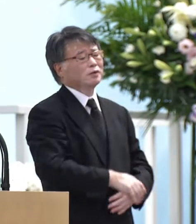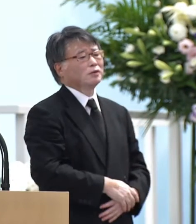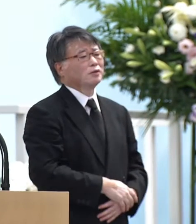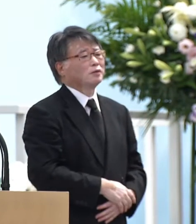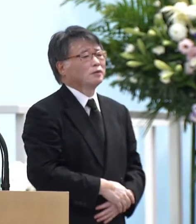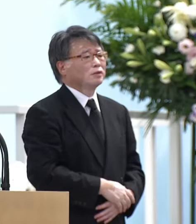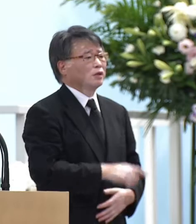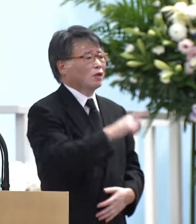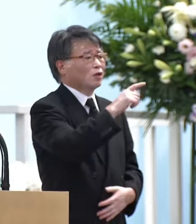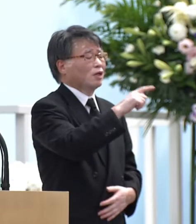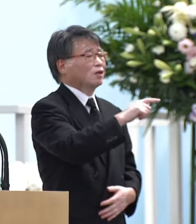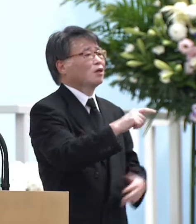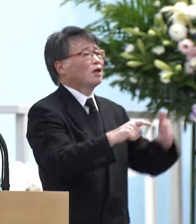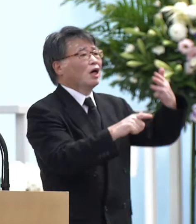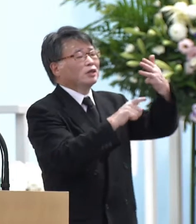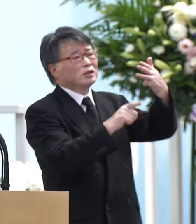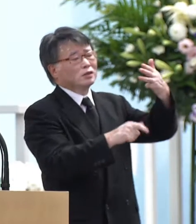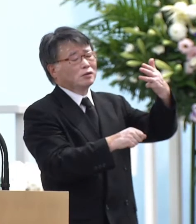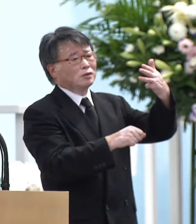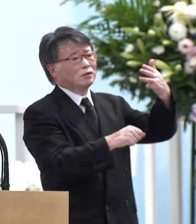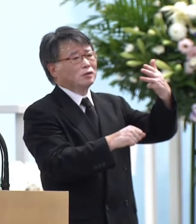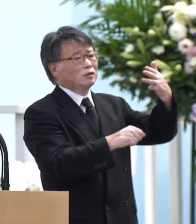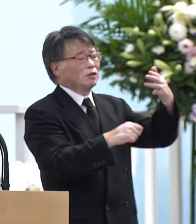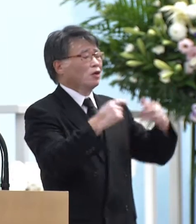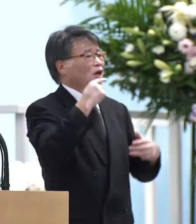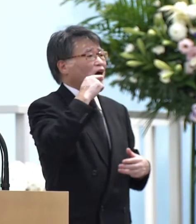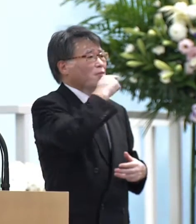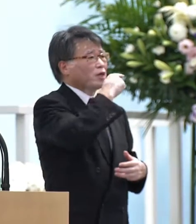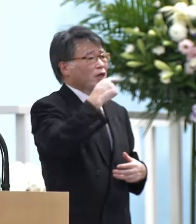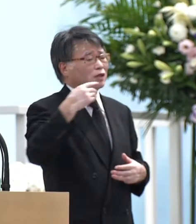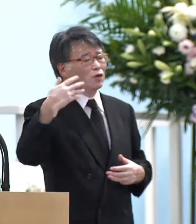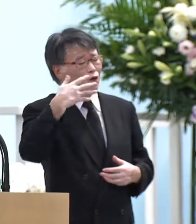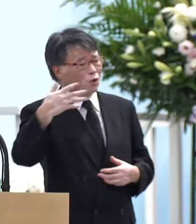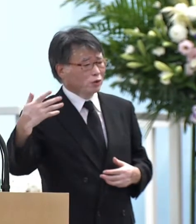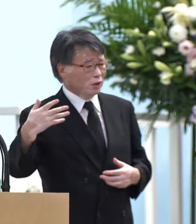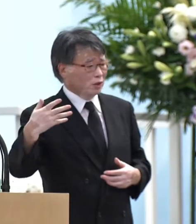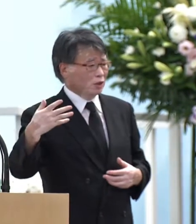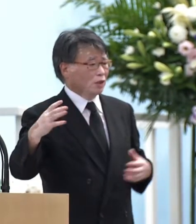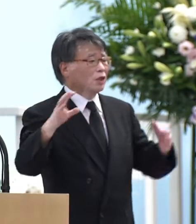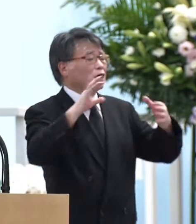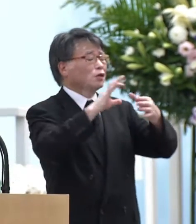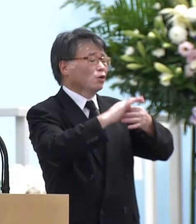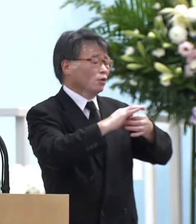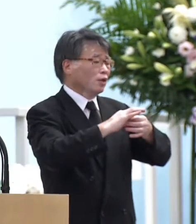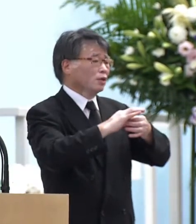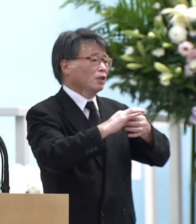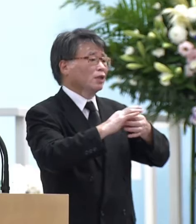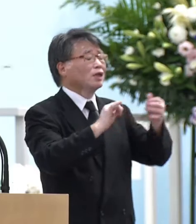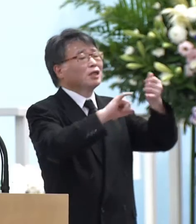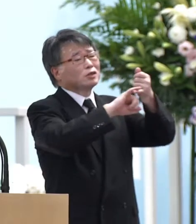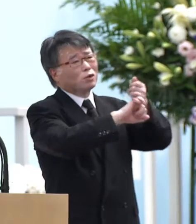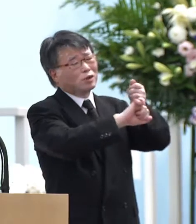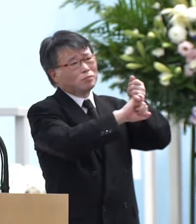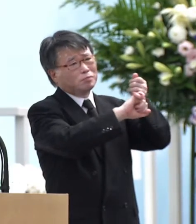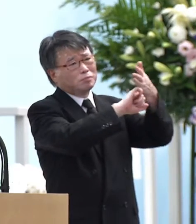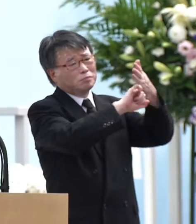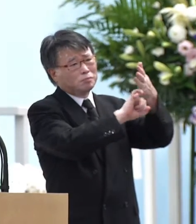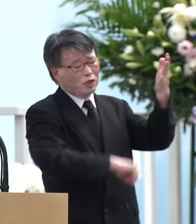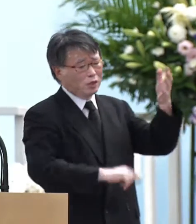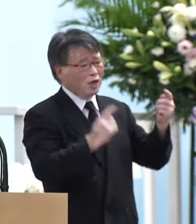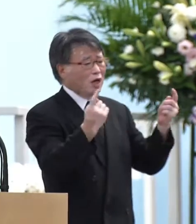of mankind. The Intermediate Range Nuclear Forces Treaty between the United States and